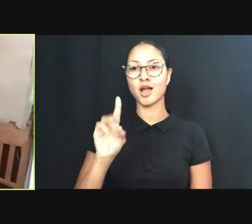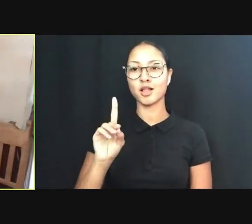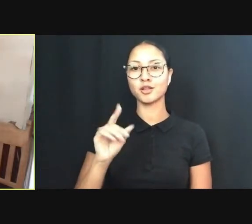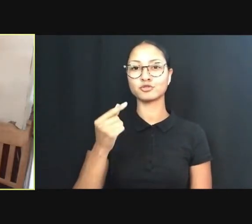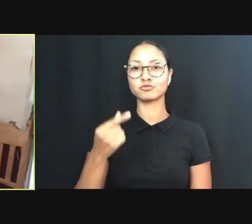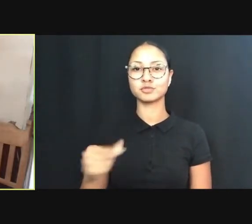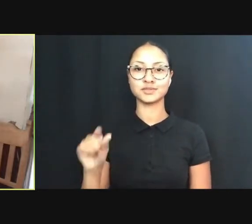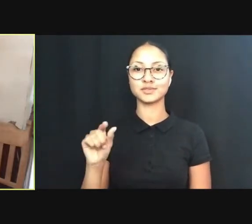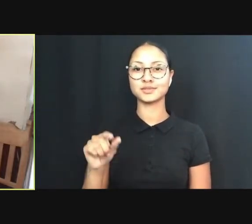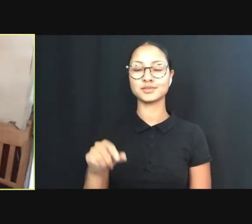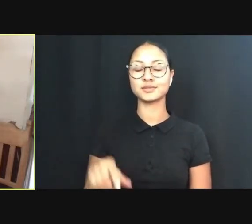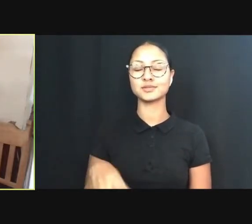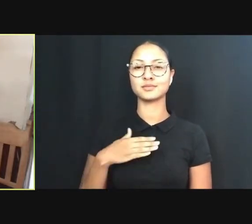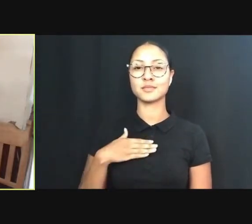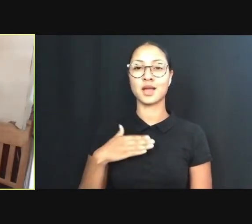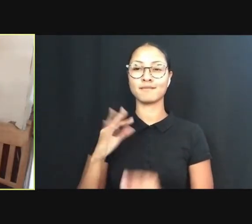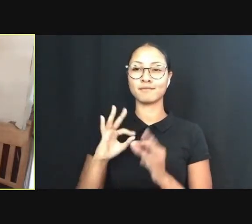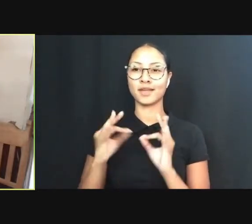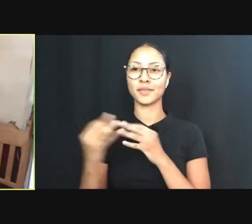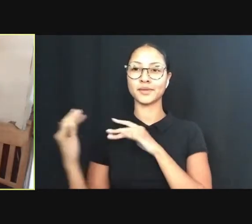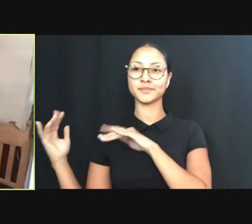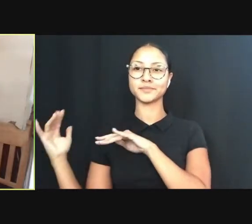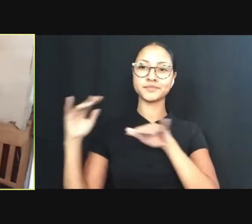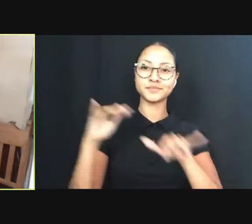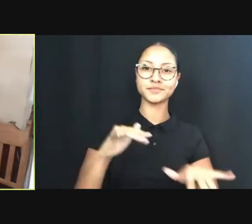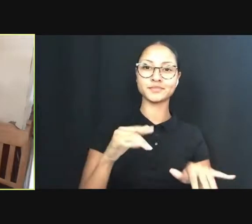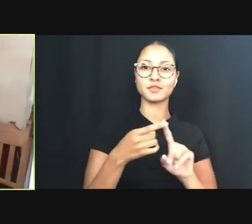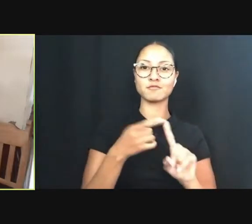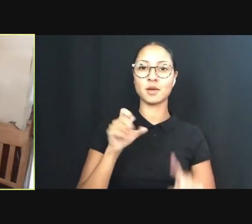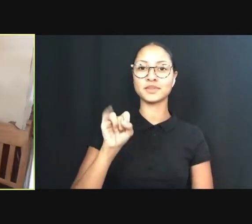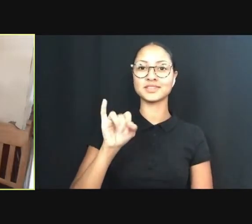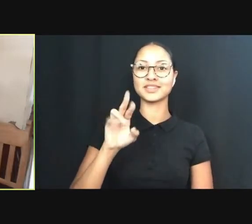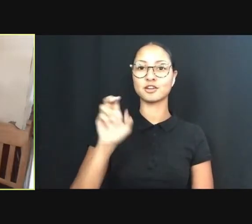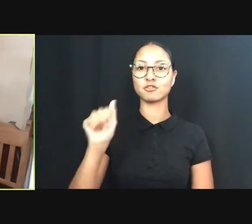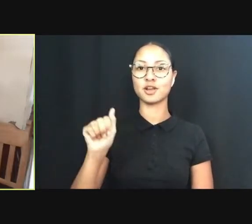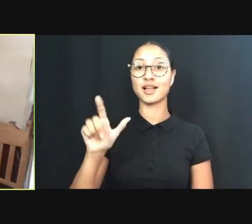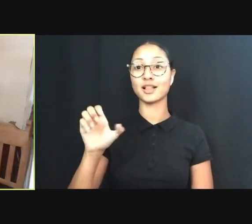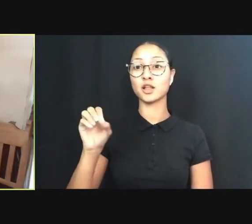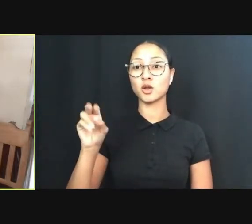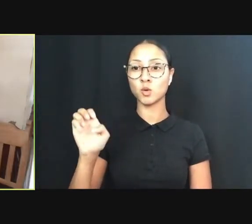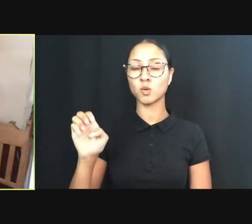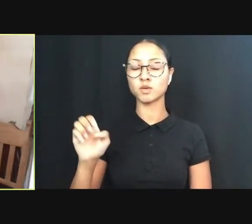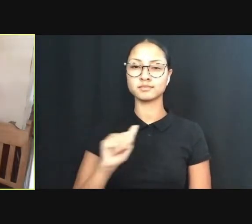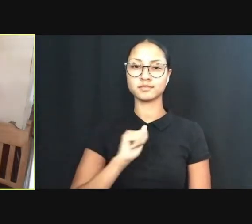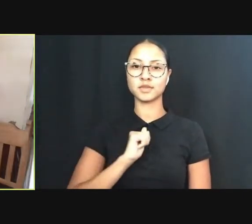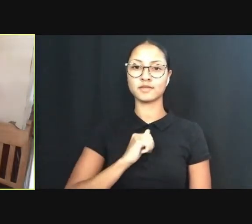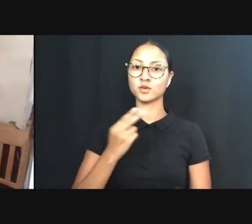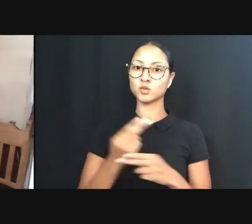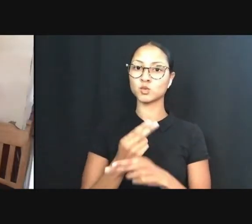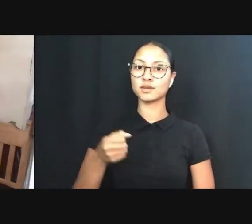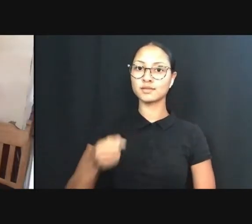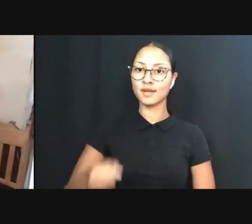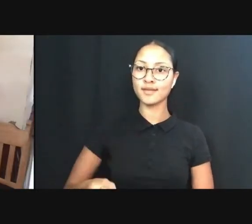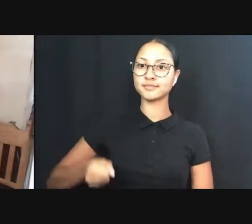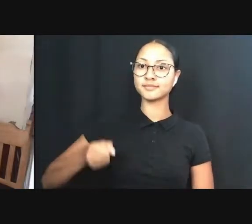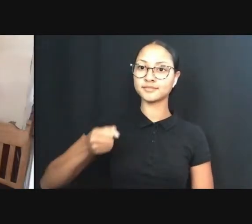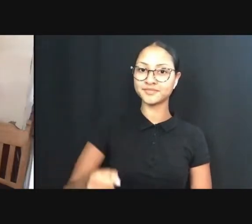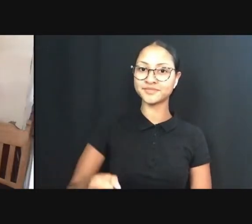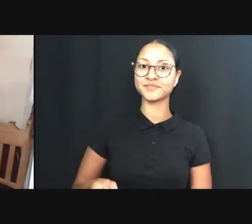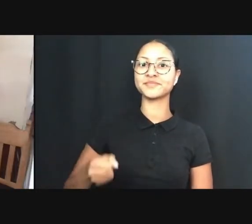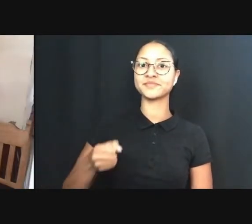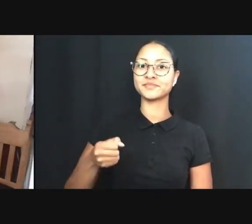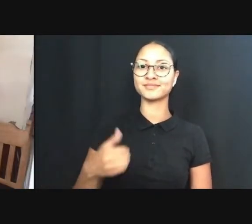and Nigeria. I stomp with a cane, a shiny brown third leg with